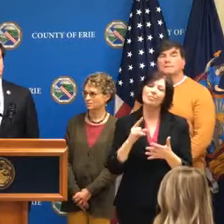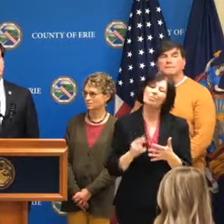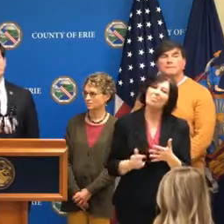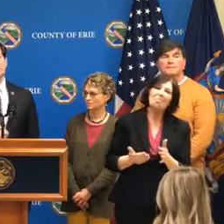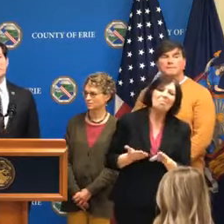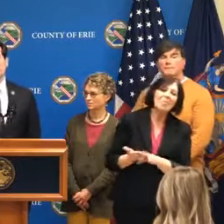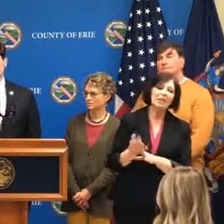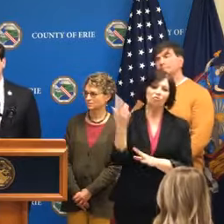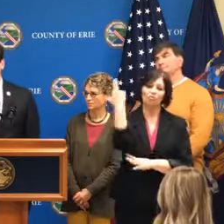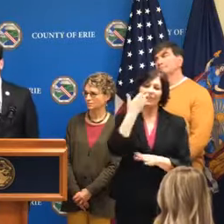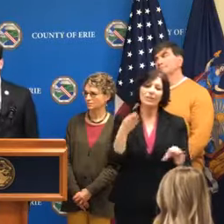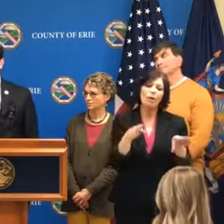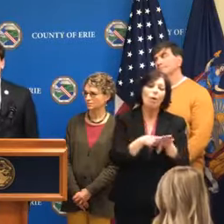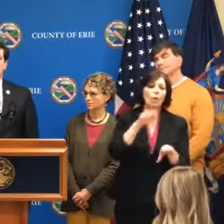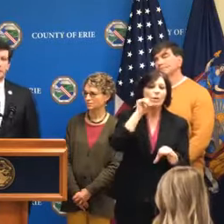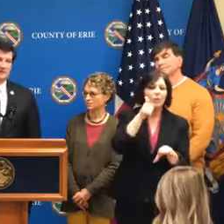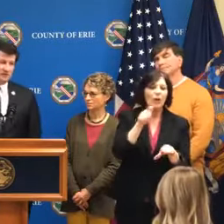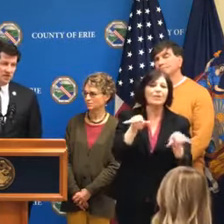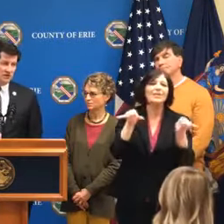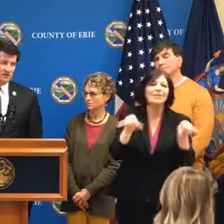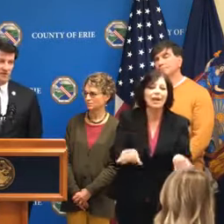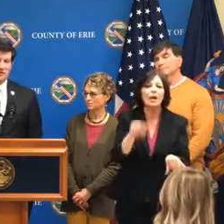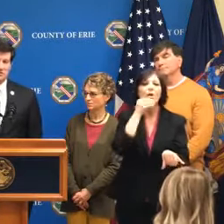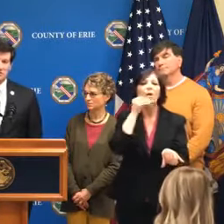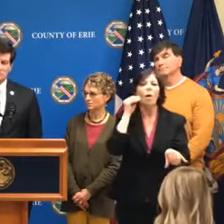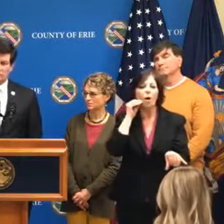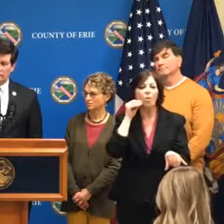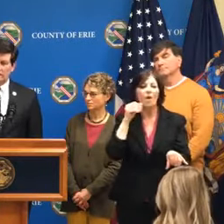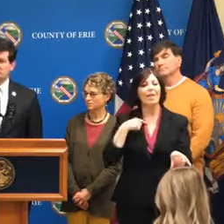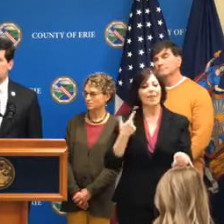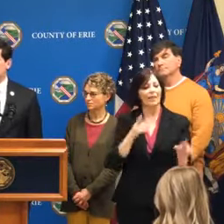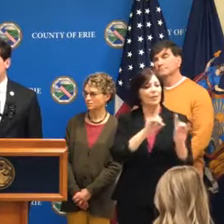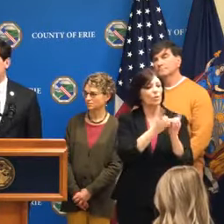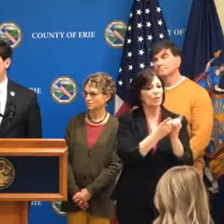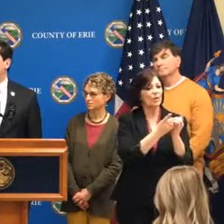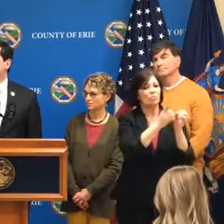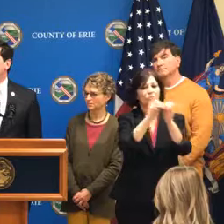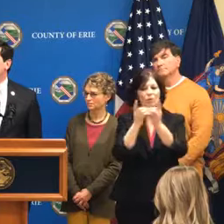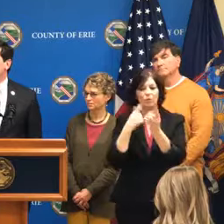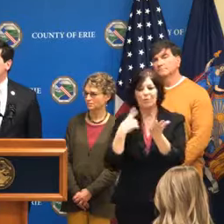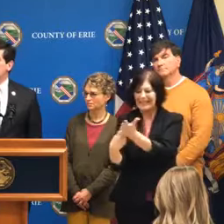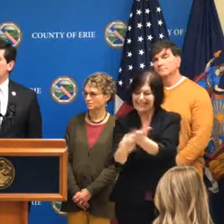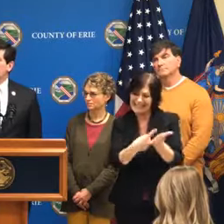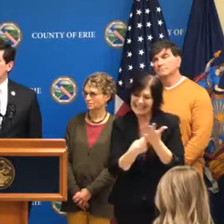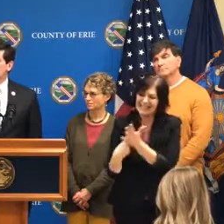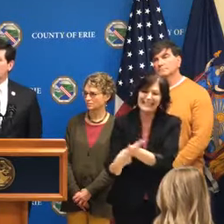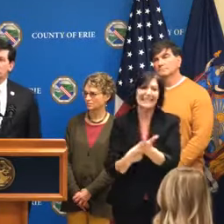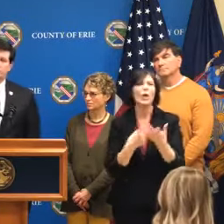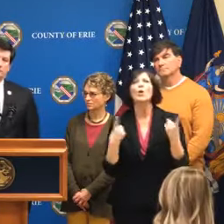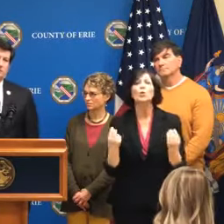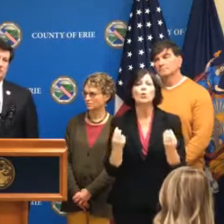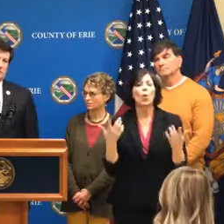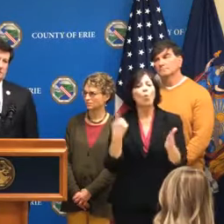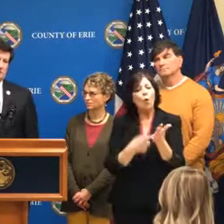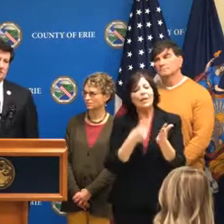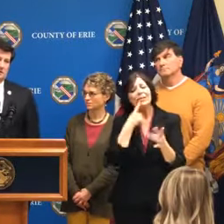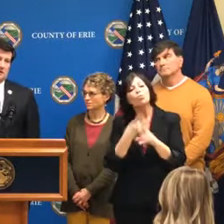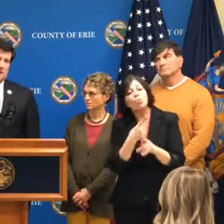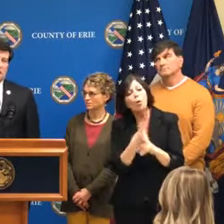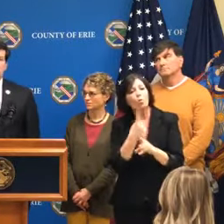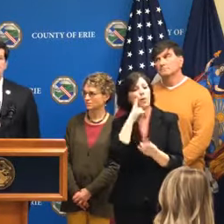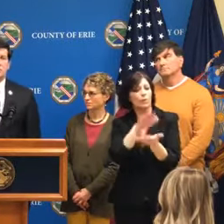we will be closed for Monday. And we will be discussing issues over the next 36 hours to determine what is appropriate for school